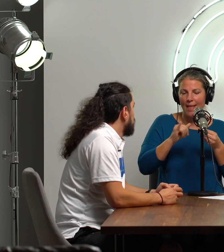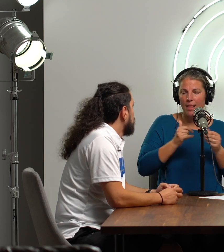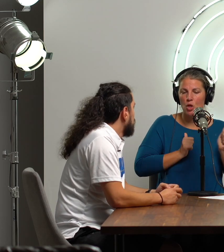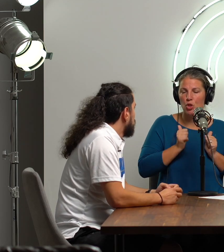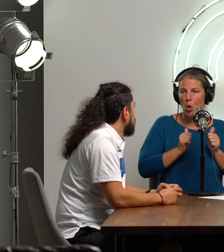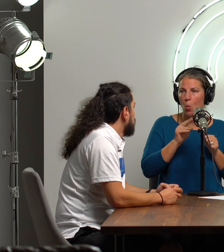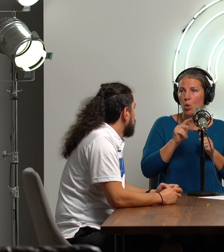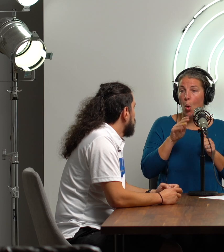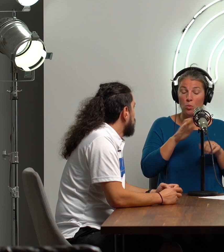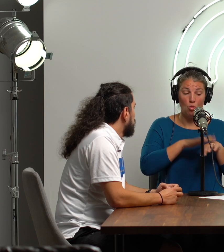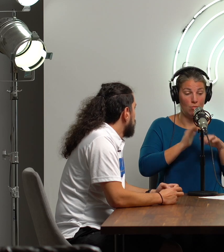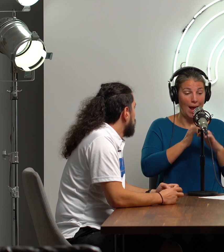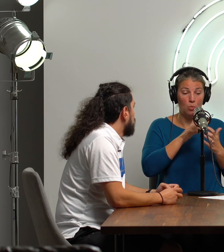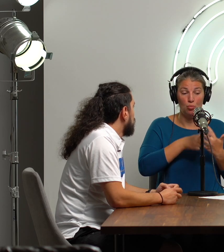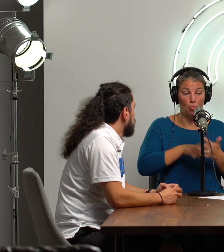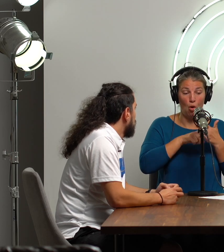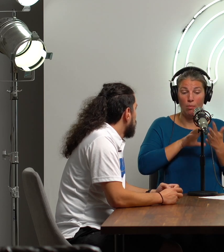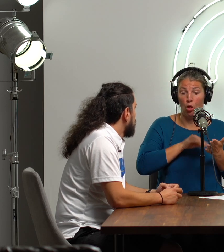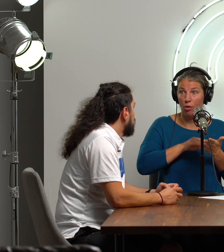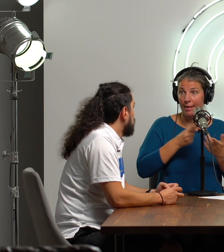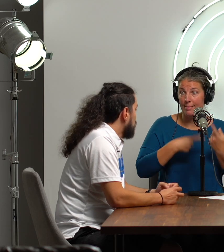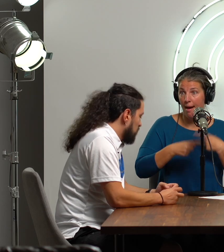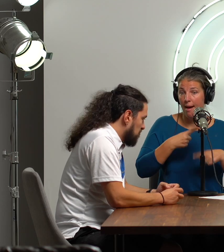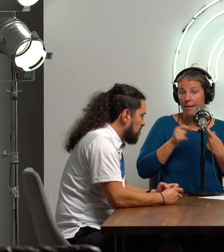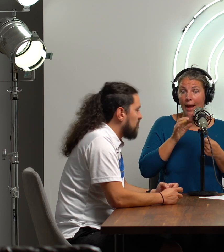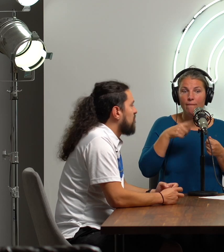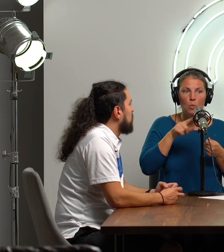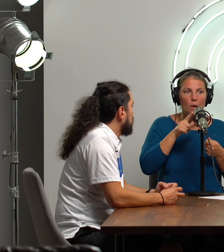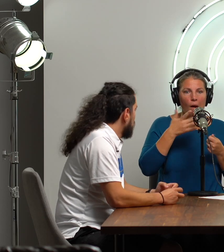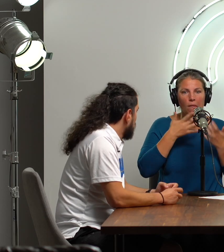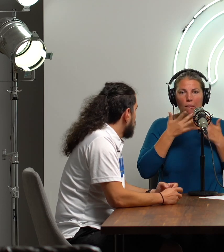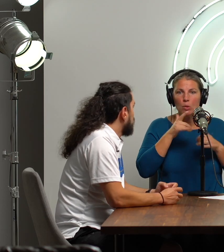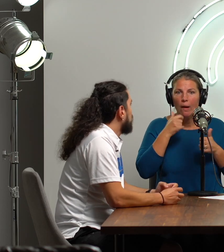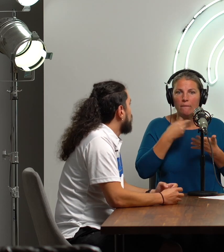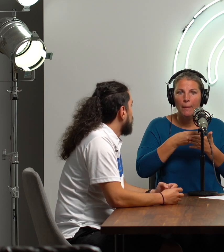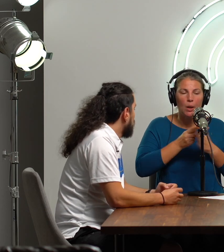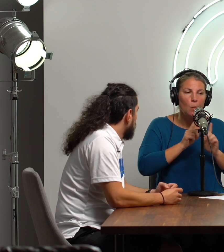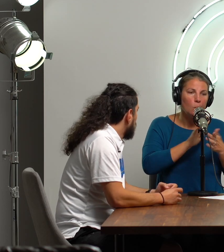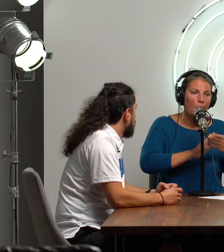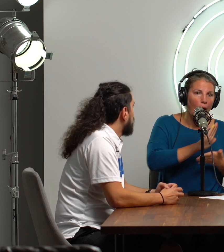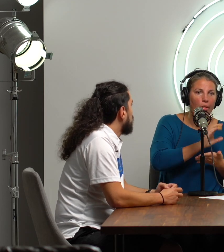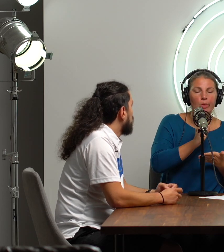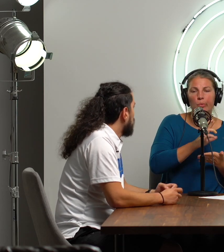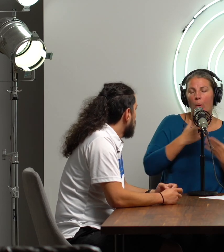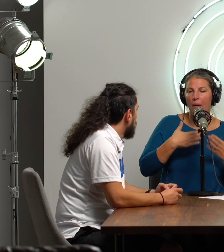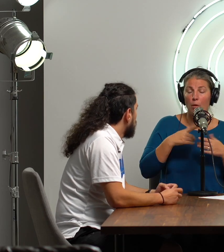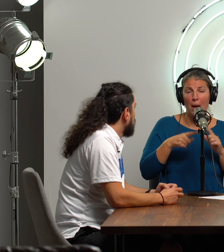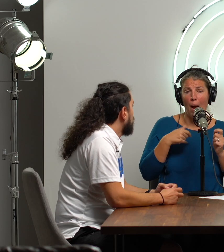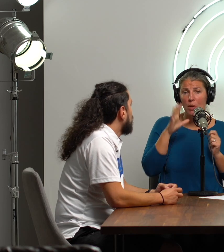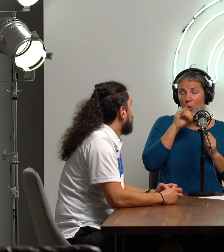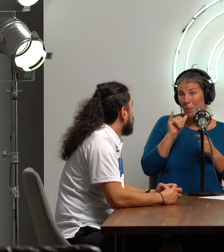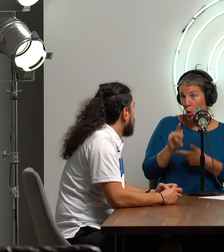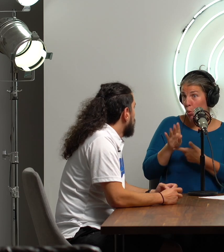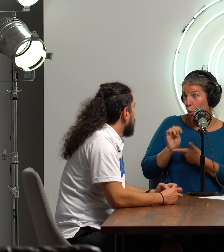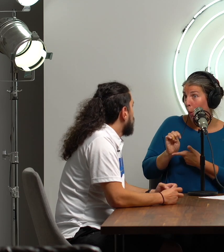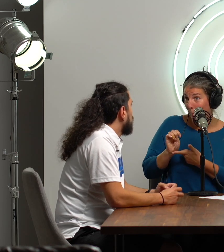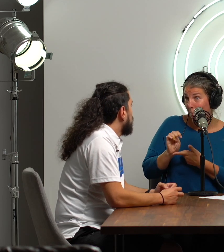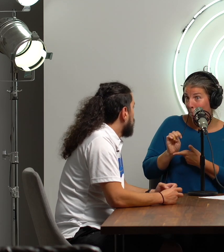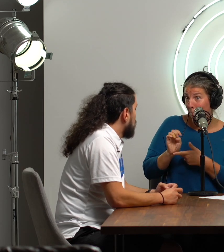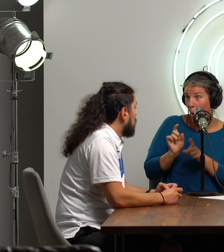start learning sign if you don't have the money to go to a college or whatever but I would assume YouTube also there's plenty